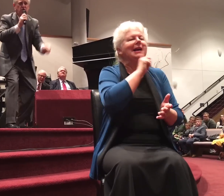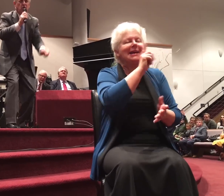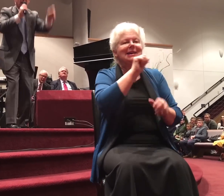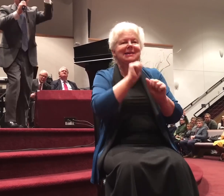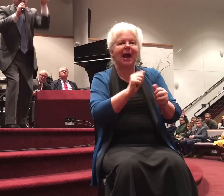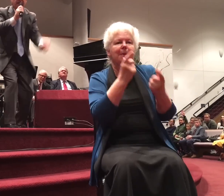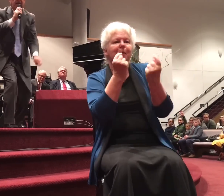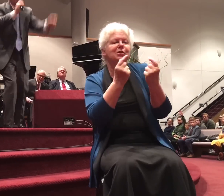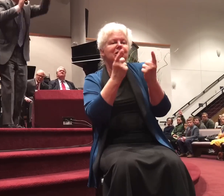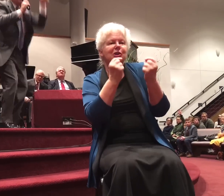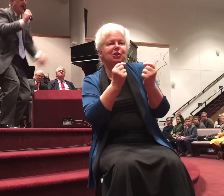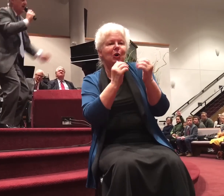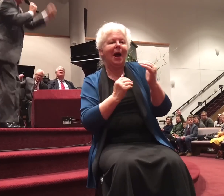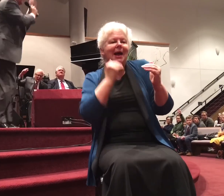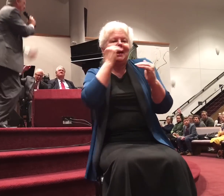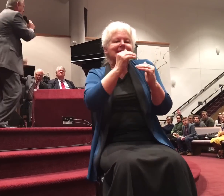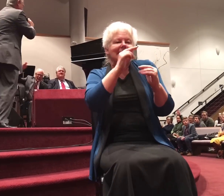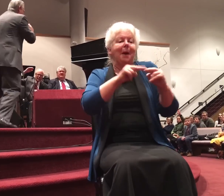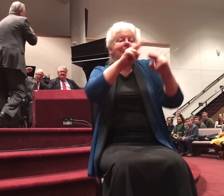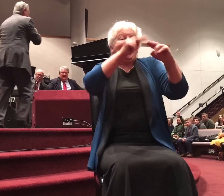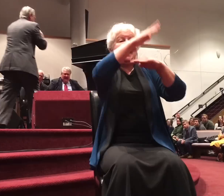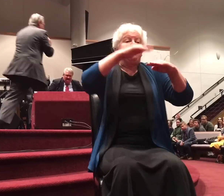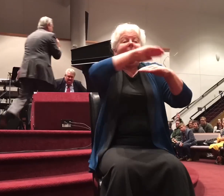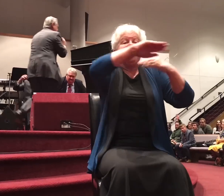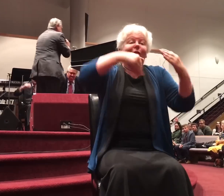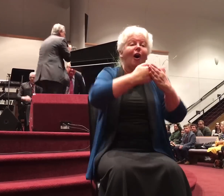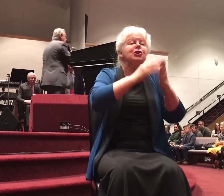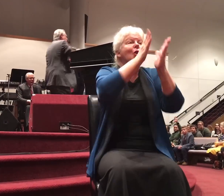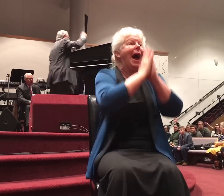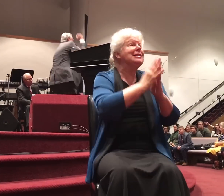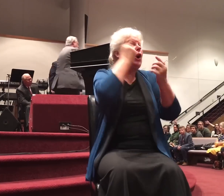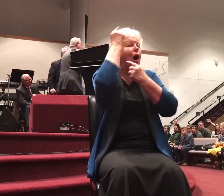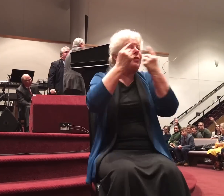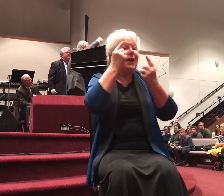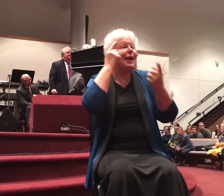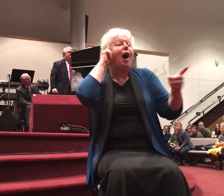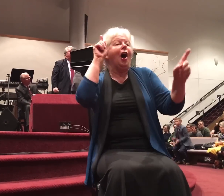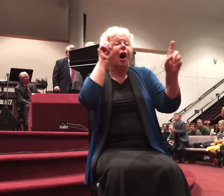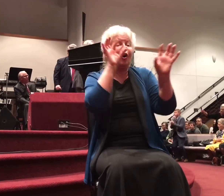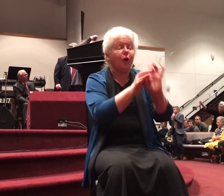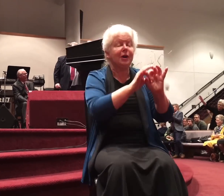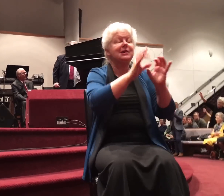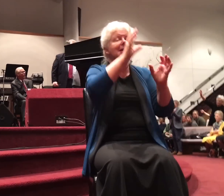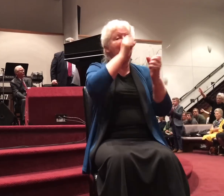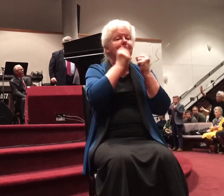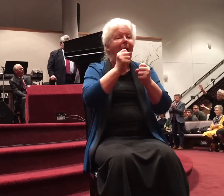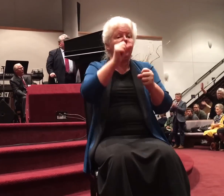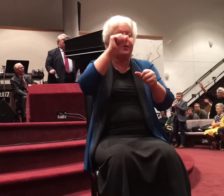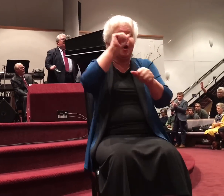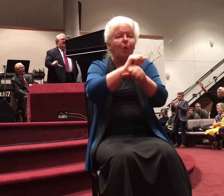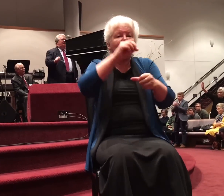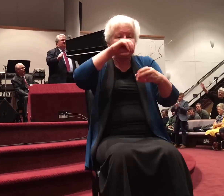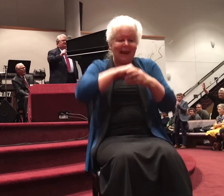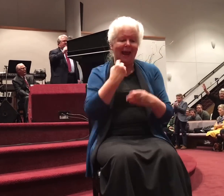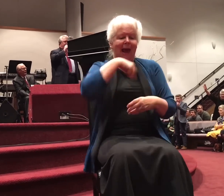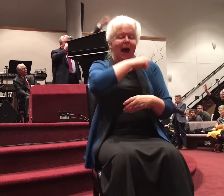to do exceeding abundantly above all that we ask or think according to the power that works.